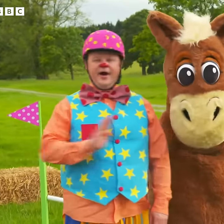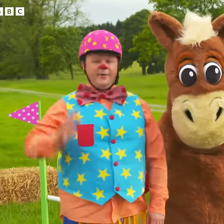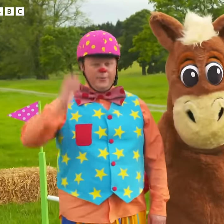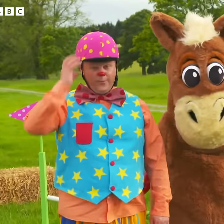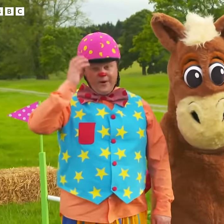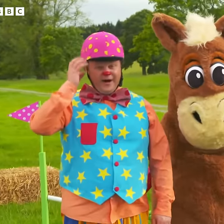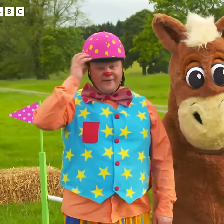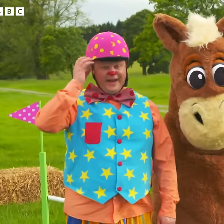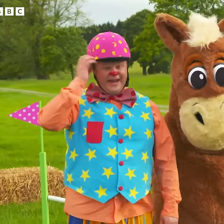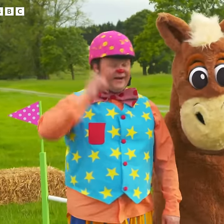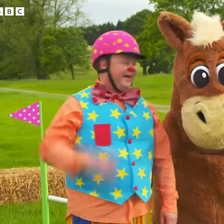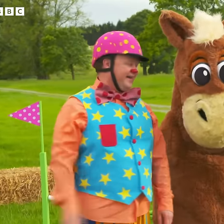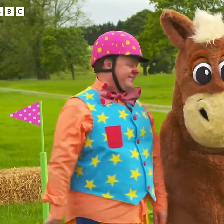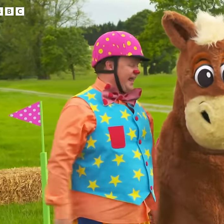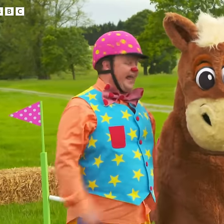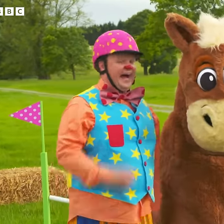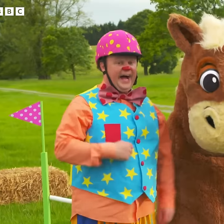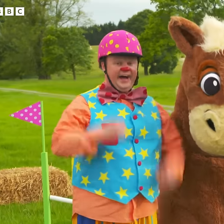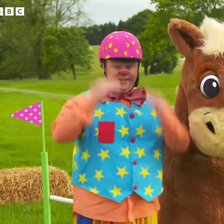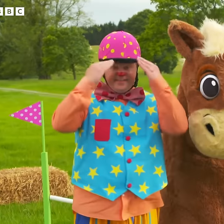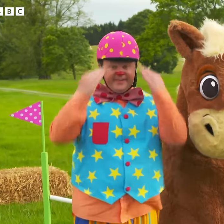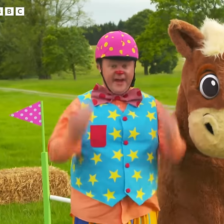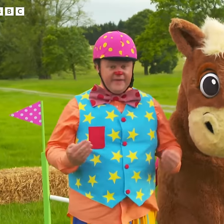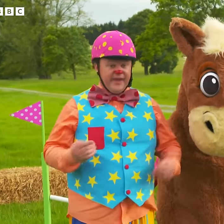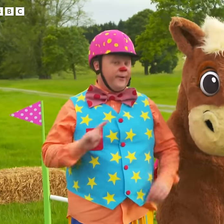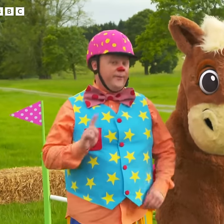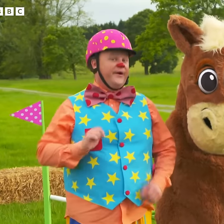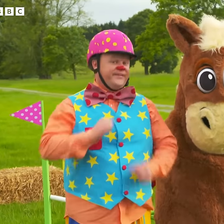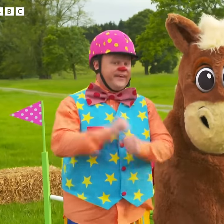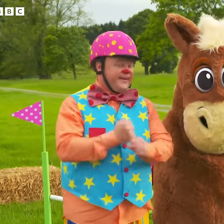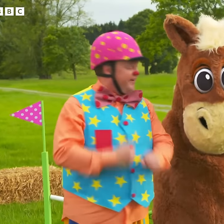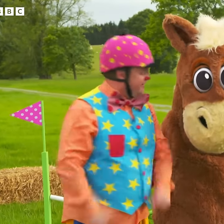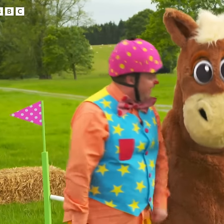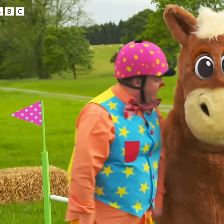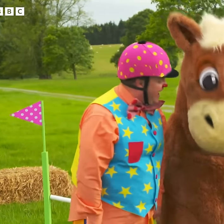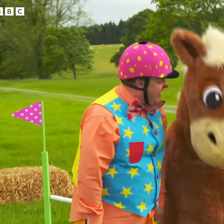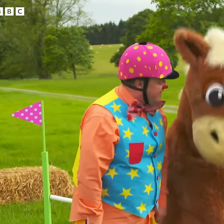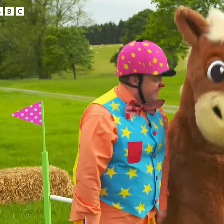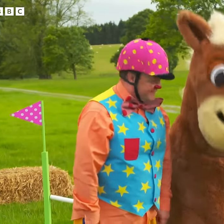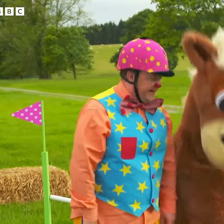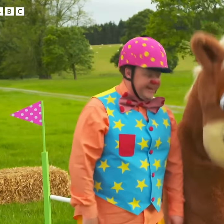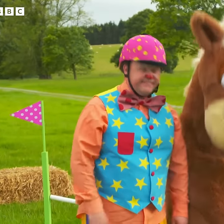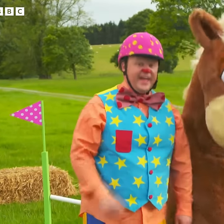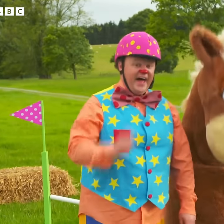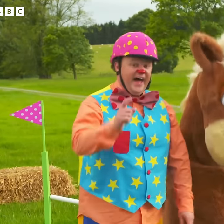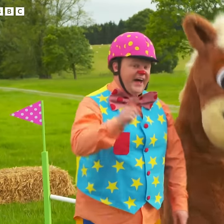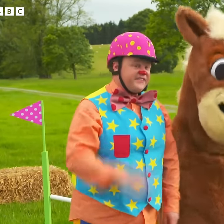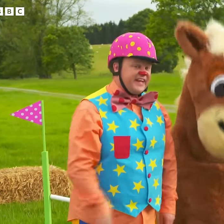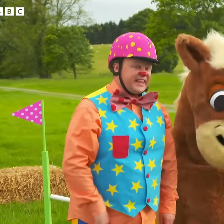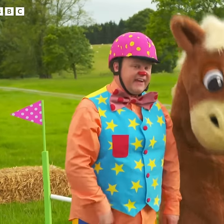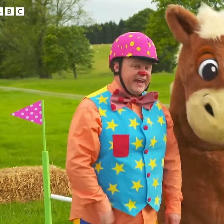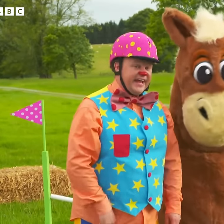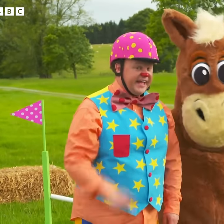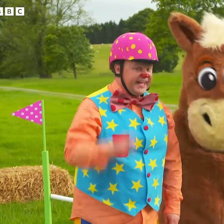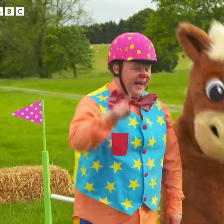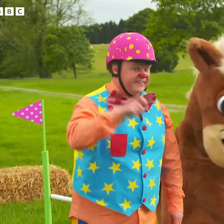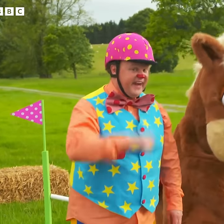Don't worry. Honestly, I'll show you what to do, okay? Right, after three. Count